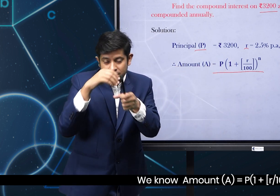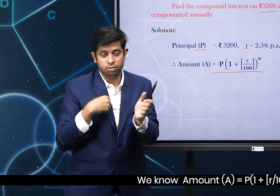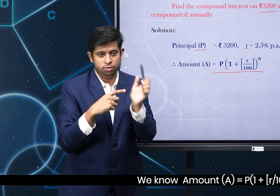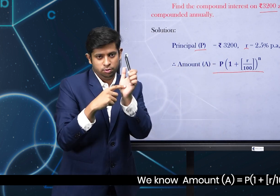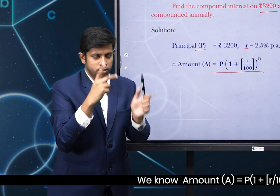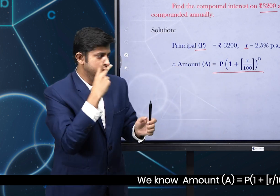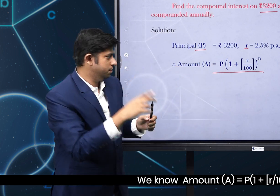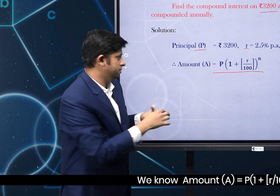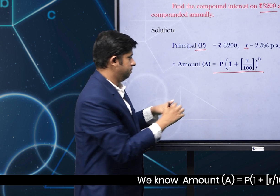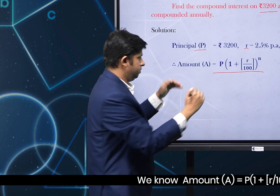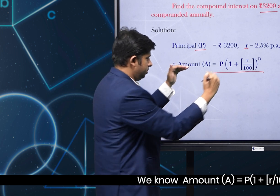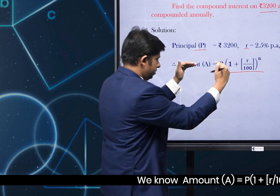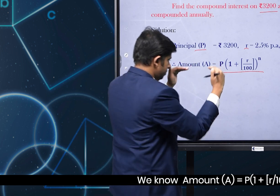n.